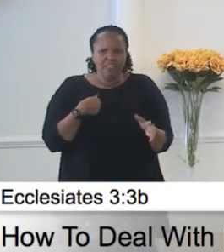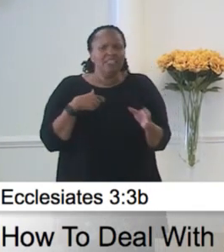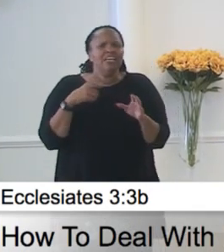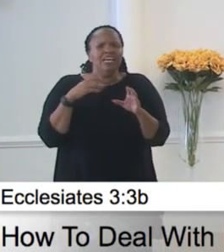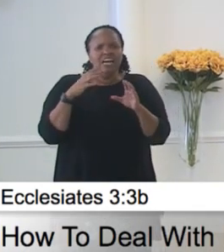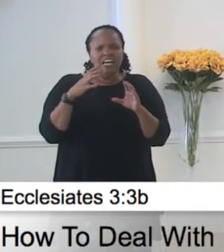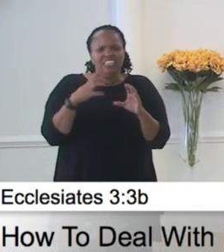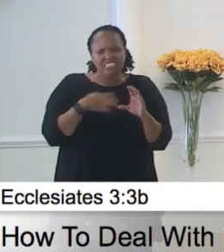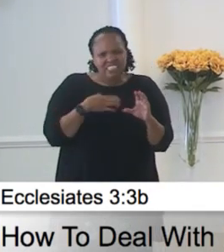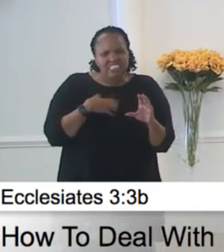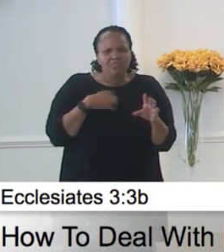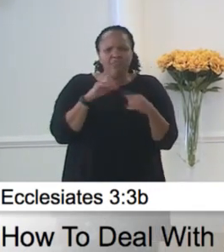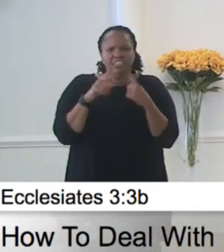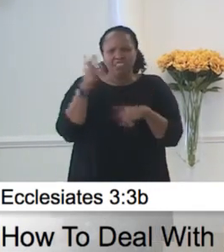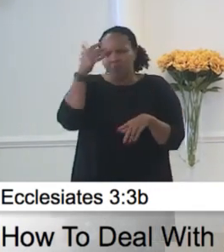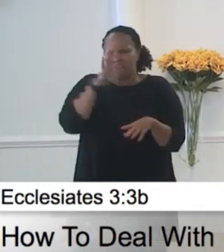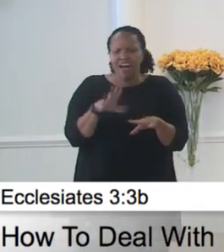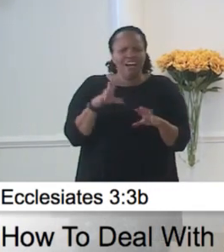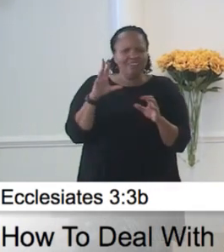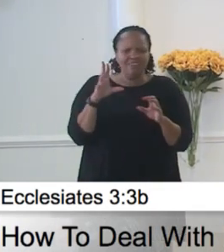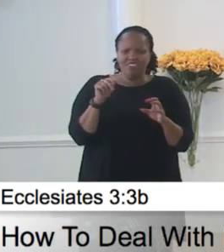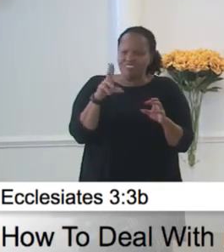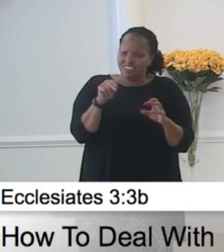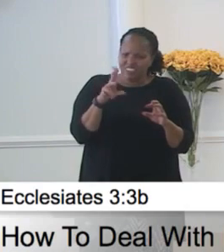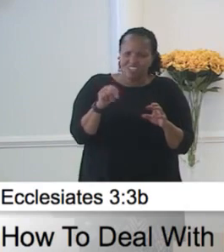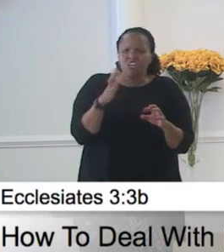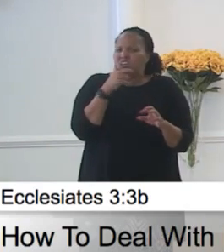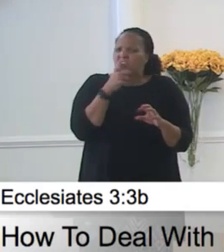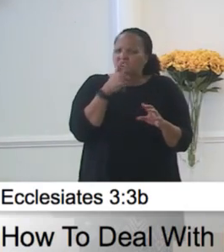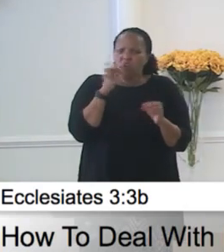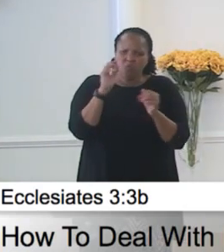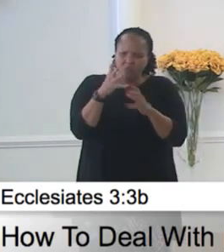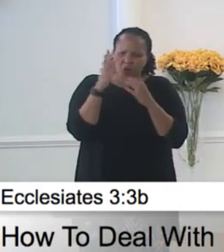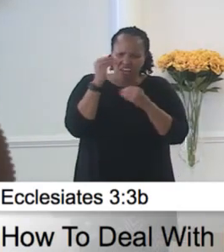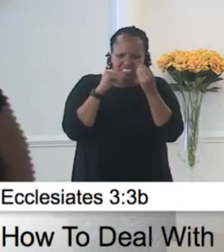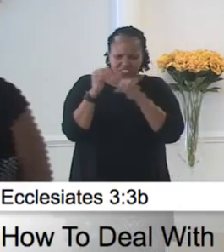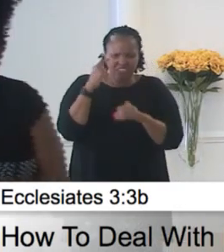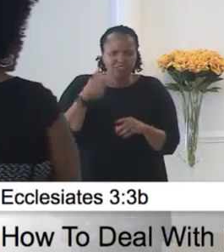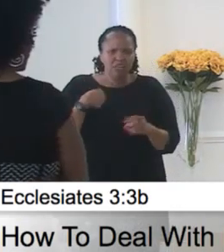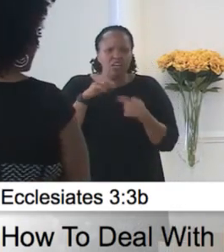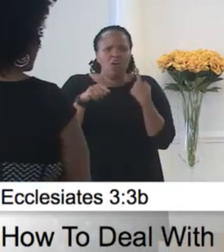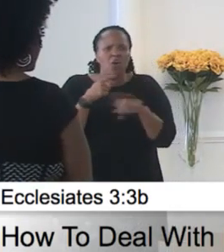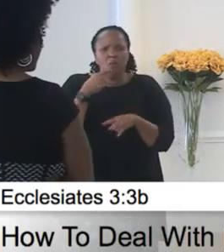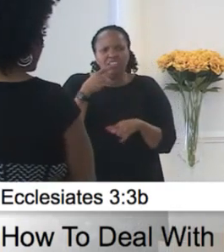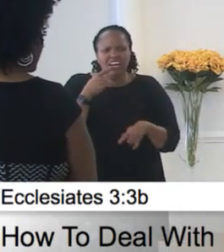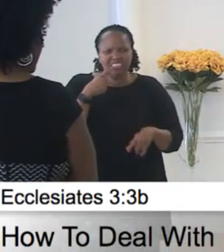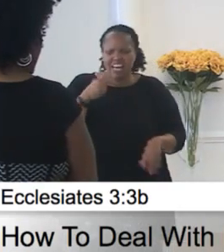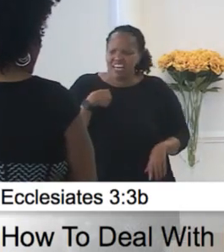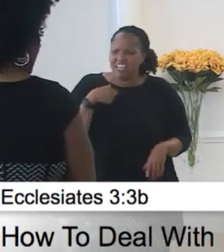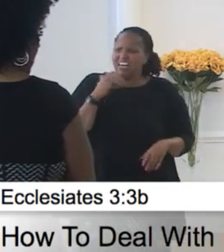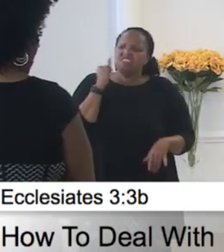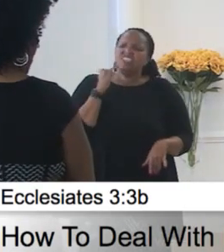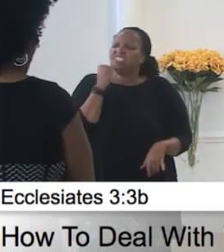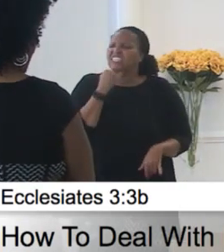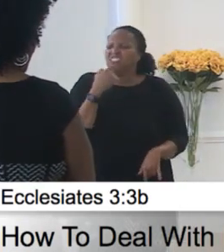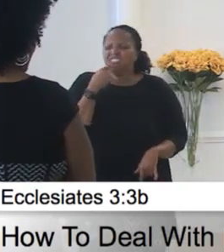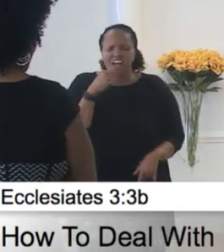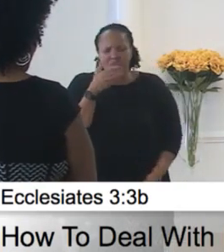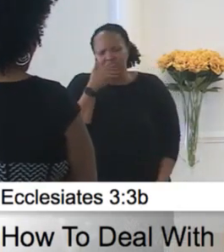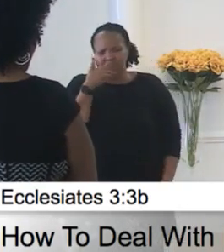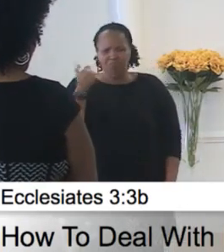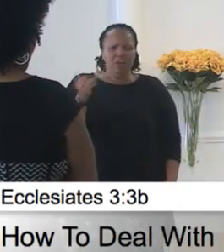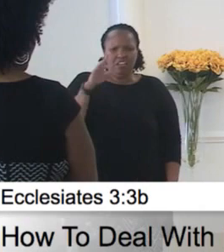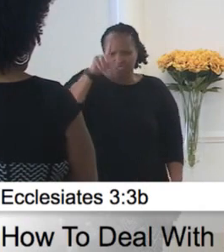him? Who will want to feed me when I said I was better off in Egypt?